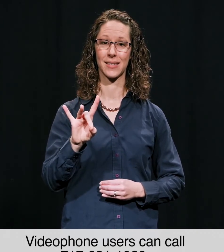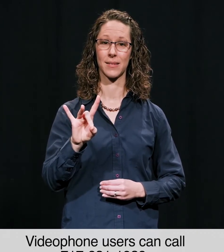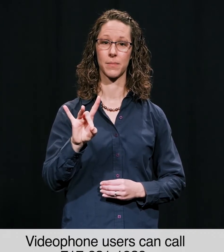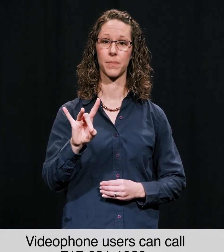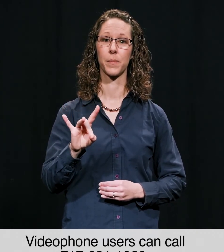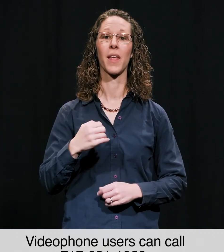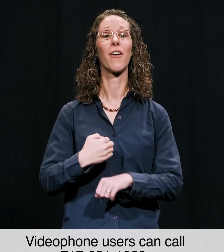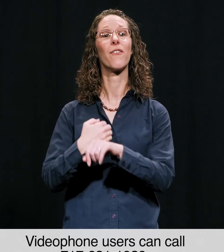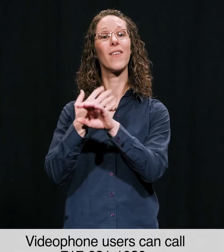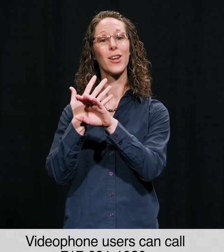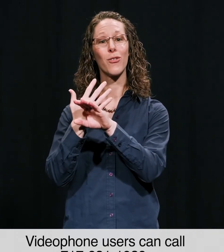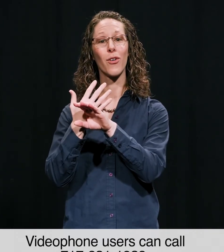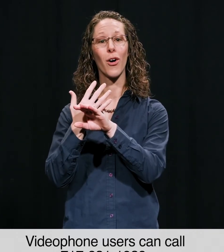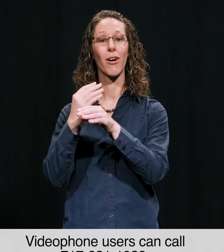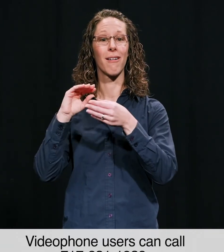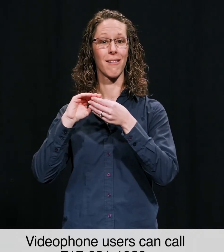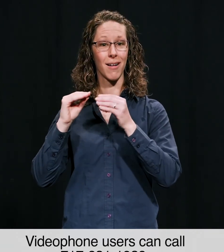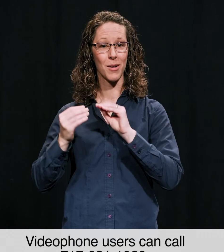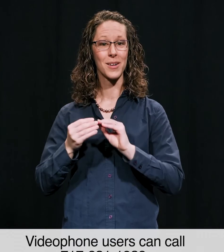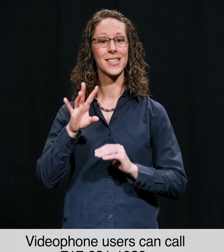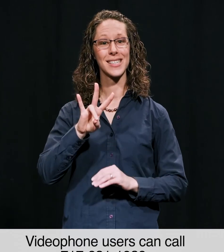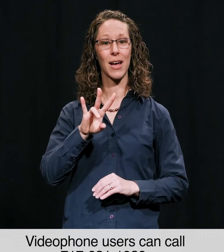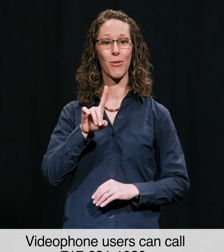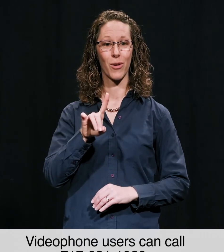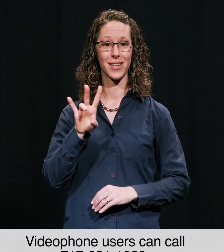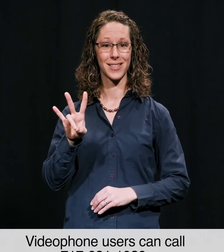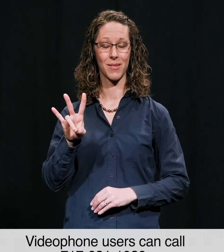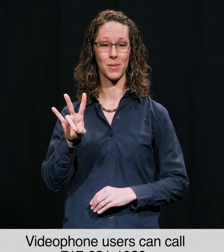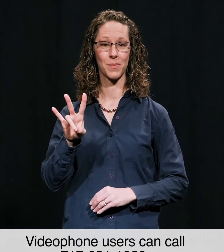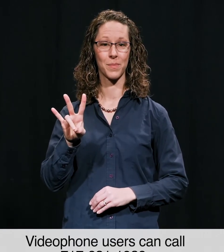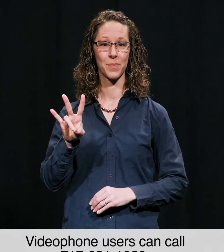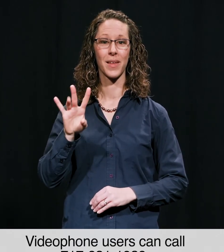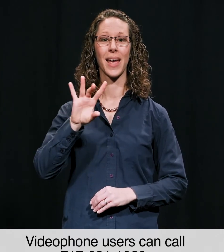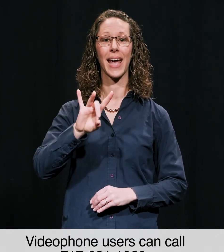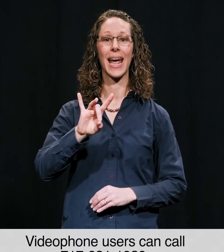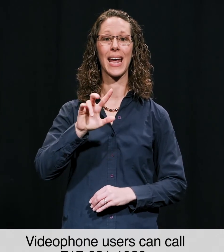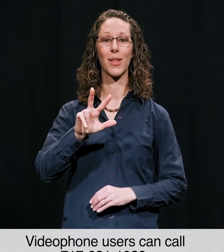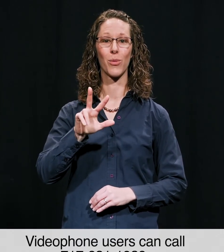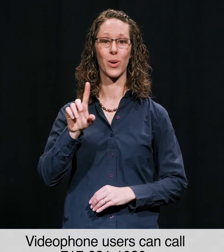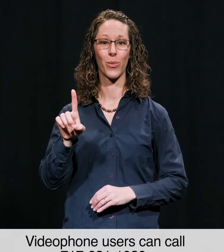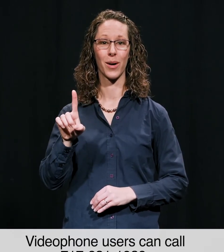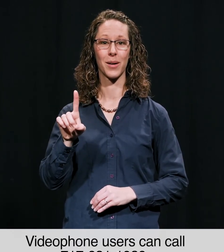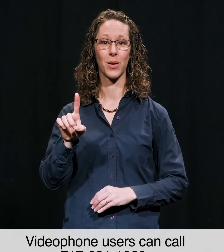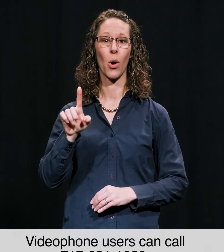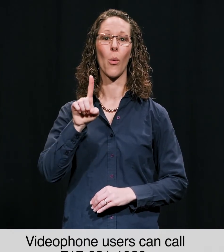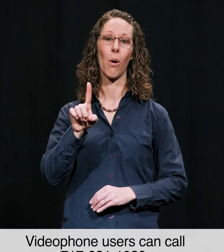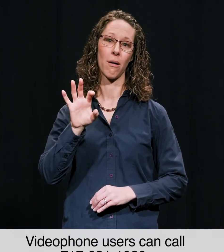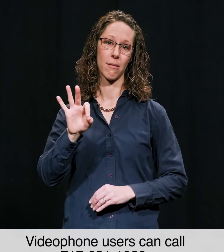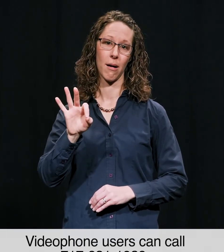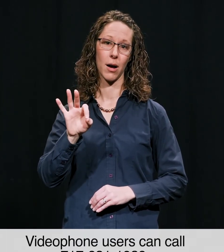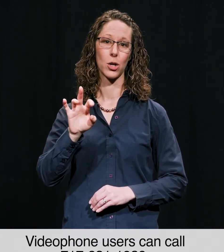Video phone users can call 717-831-1928.